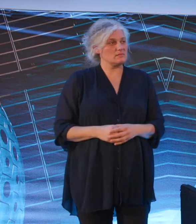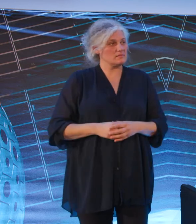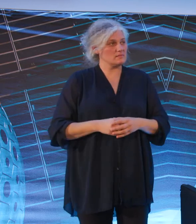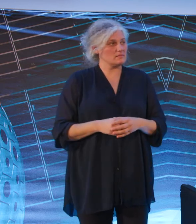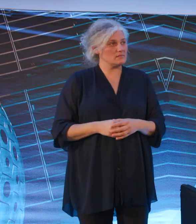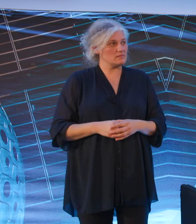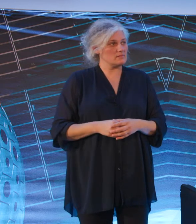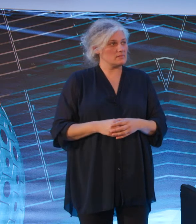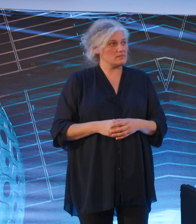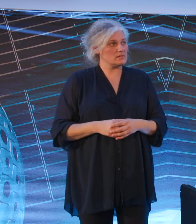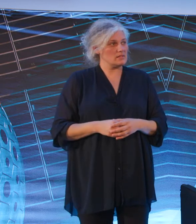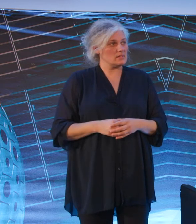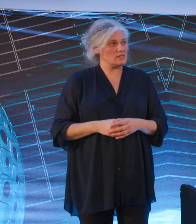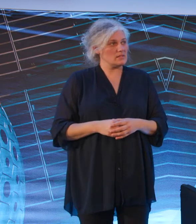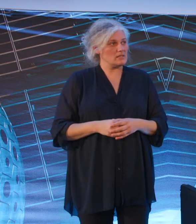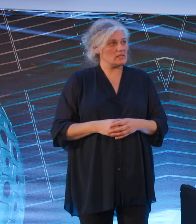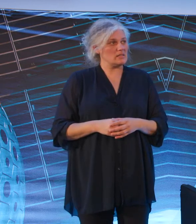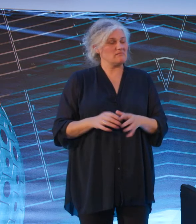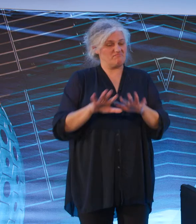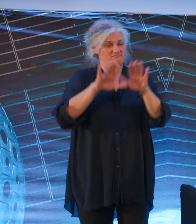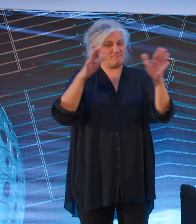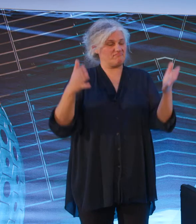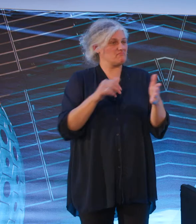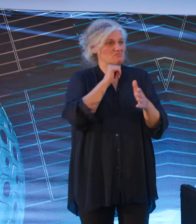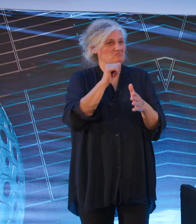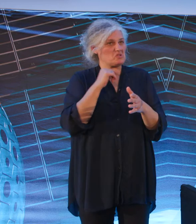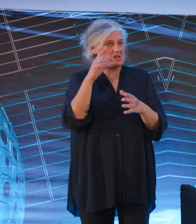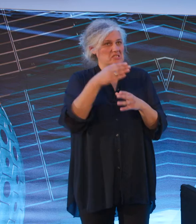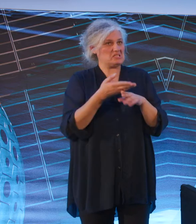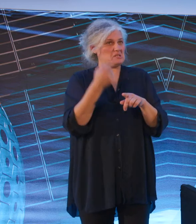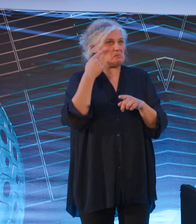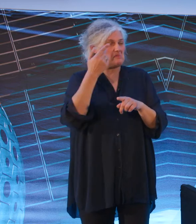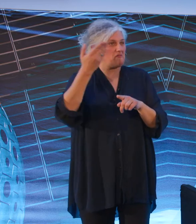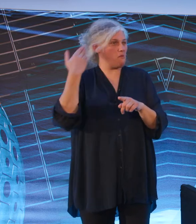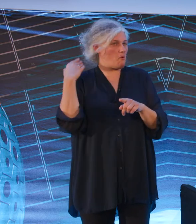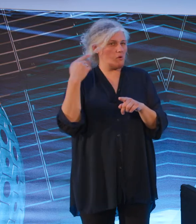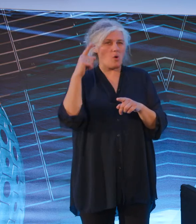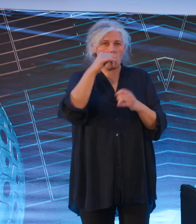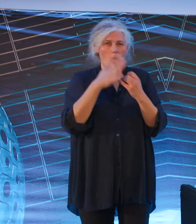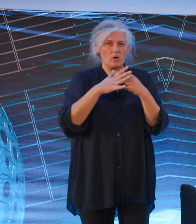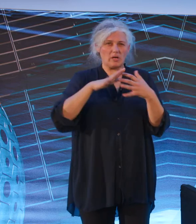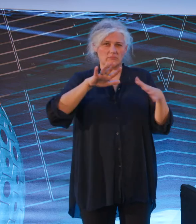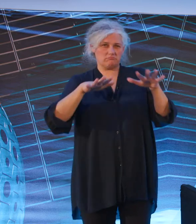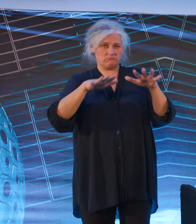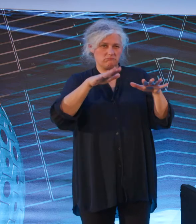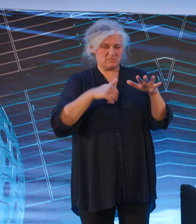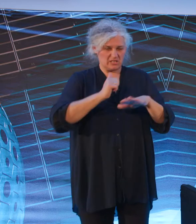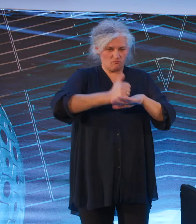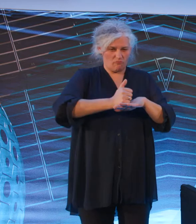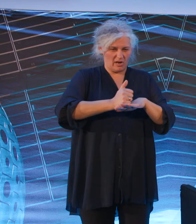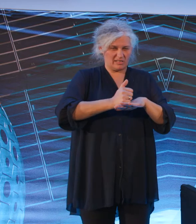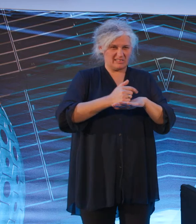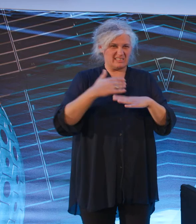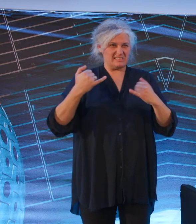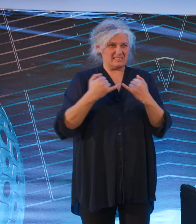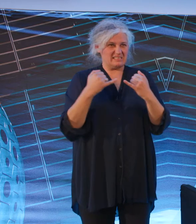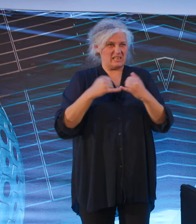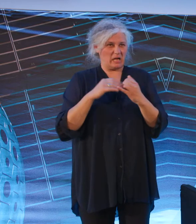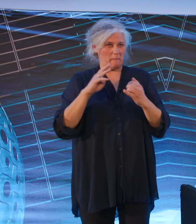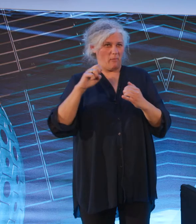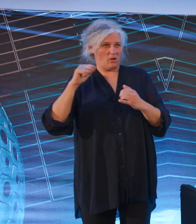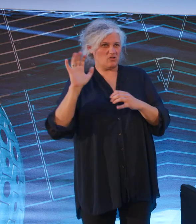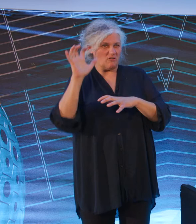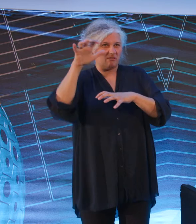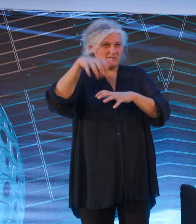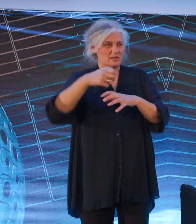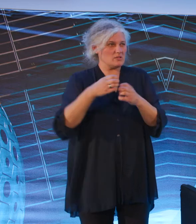The cabin is nothing like she's ever seen. It stands, rigid and rooted to the ground like a jagged boulder,